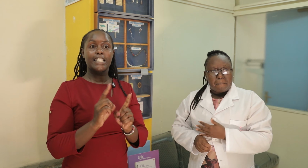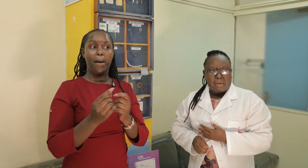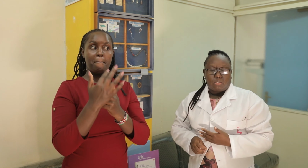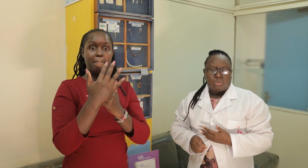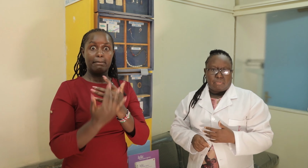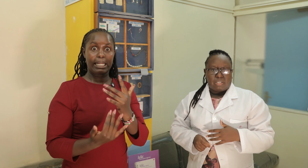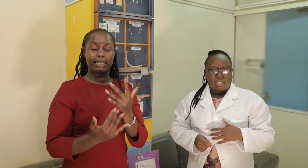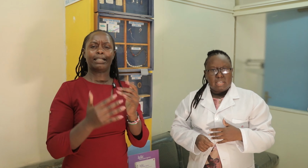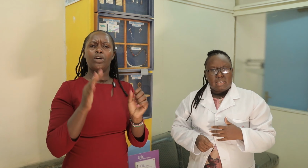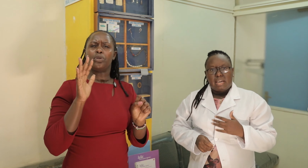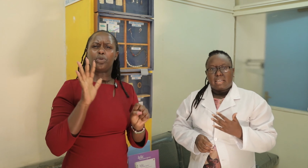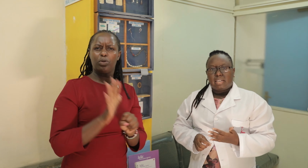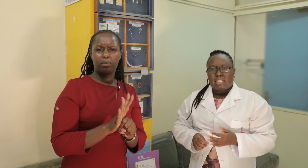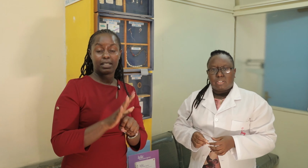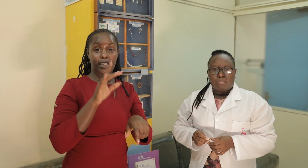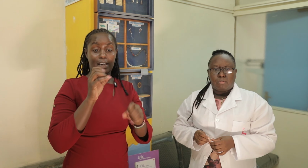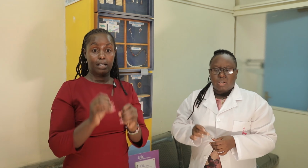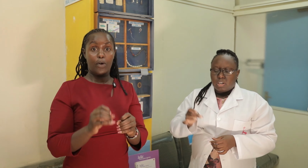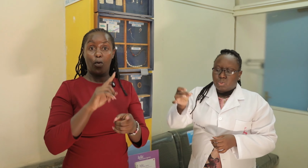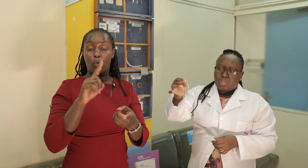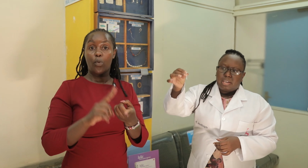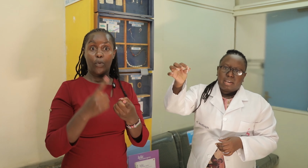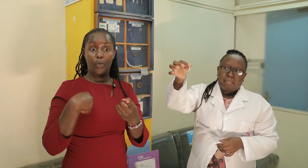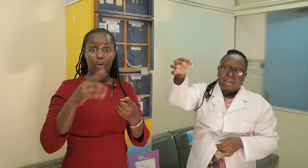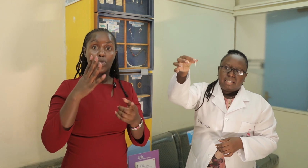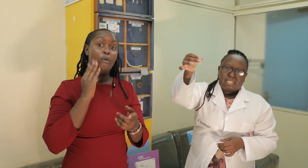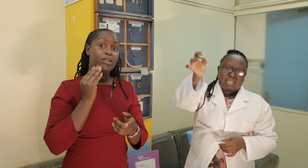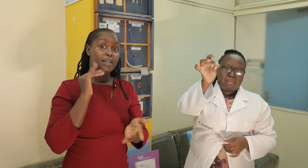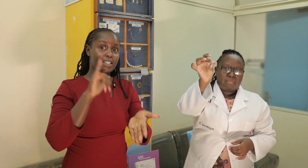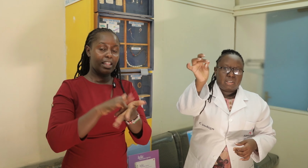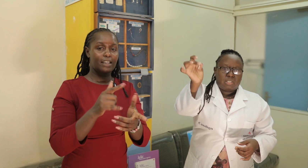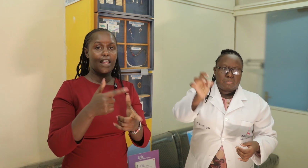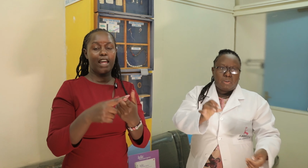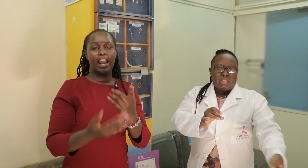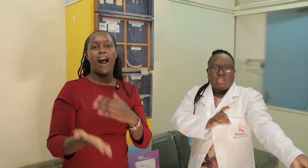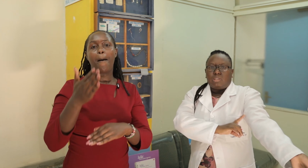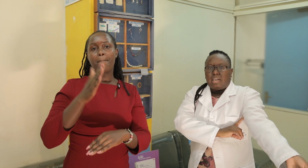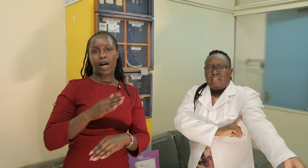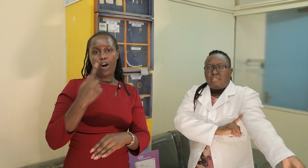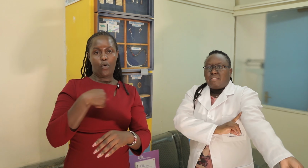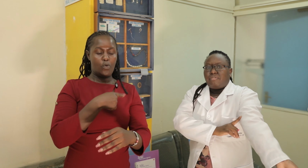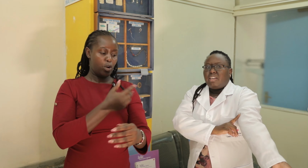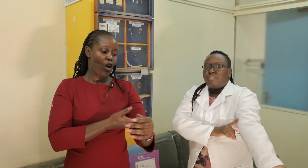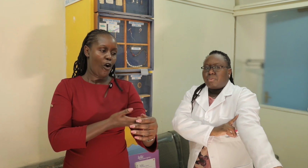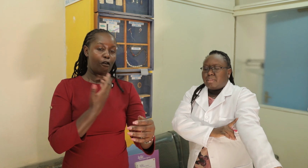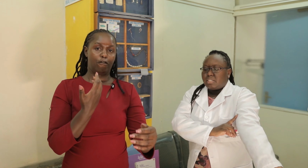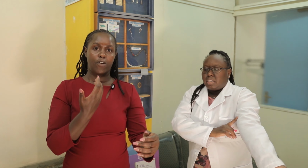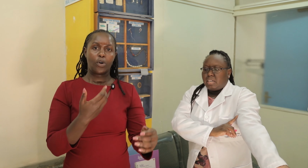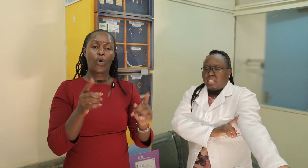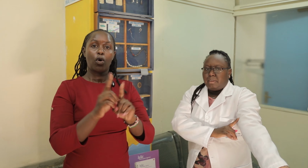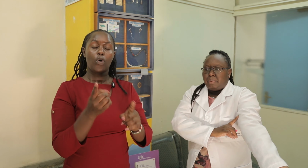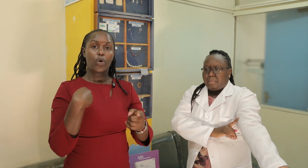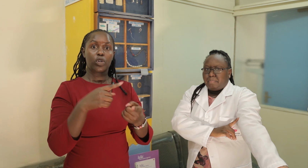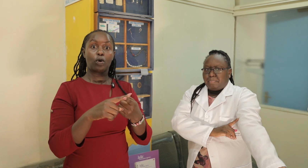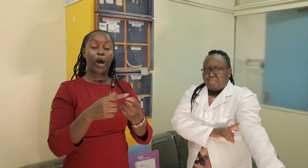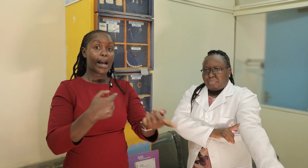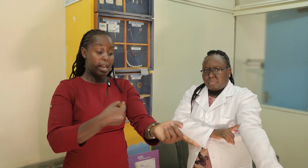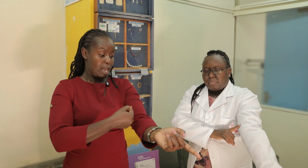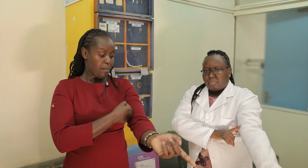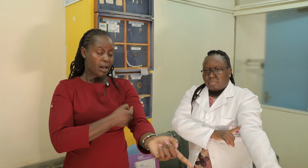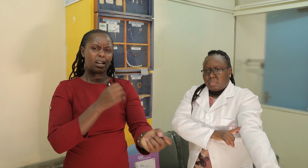to come back to the facility and get it removed. So the implant is something very small that you can even feel from the skin.